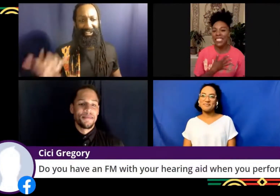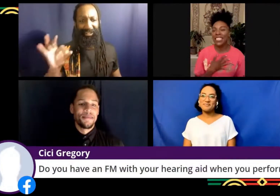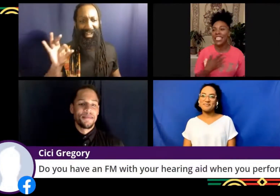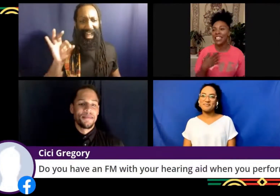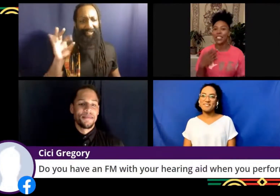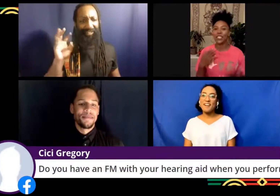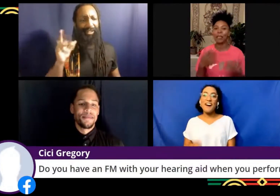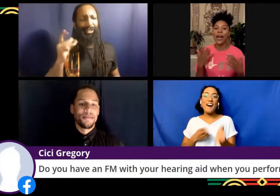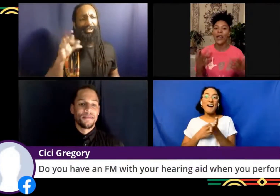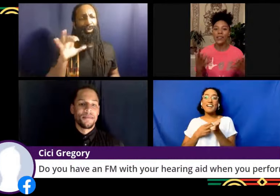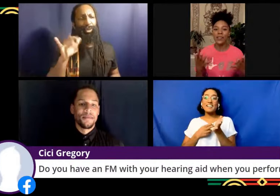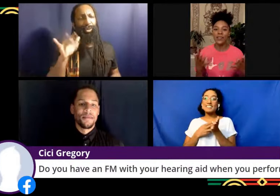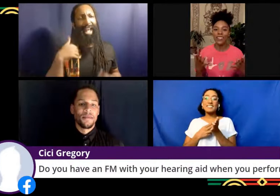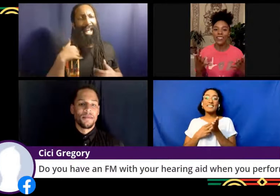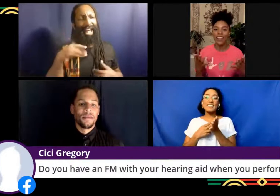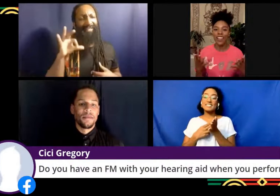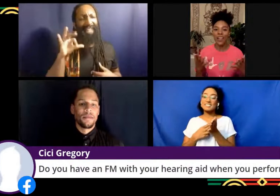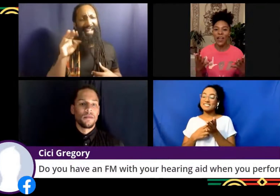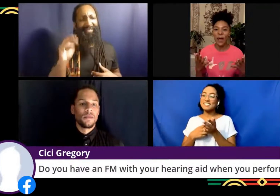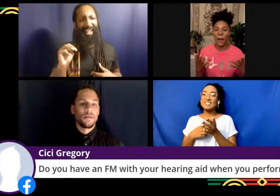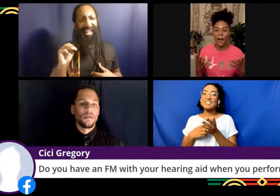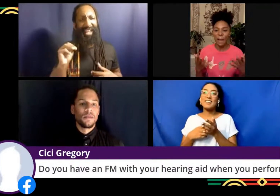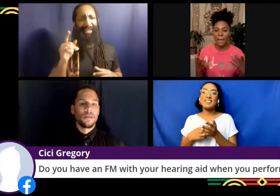I'm honestly inspired.